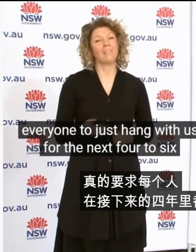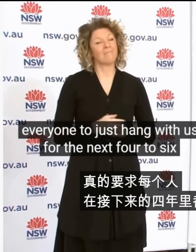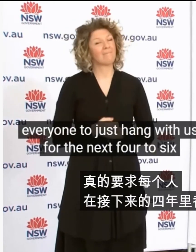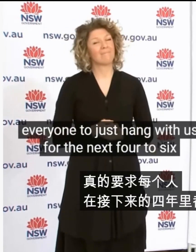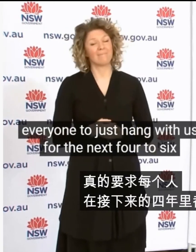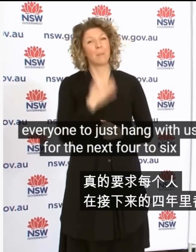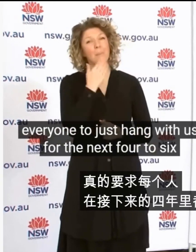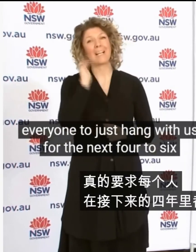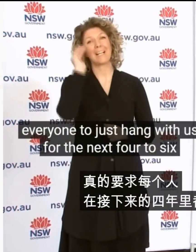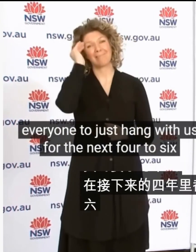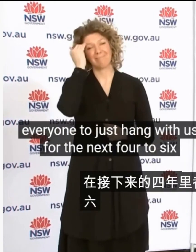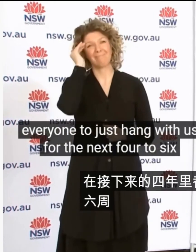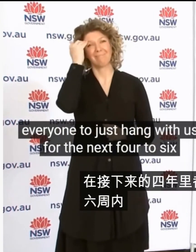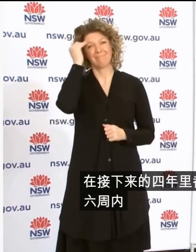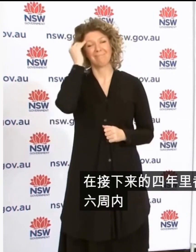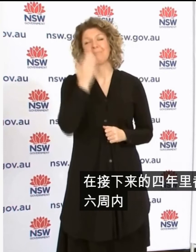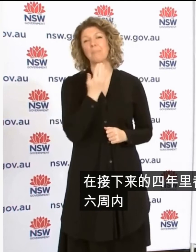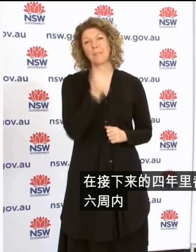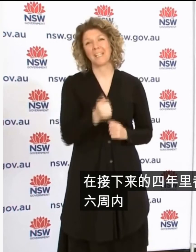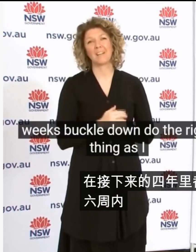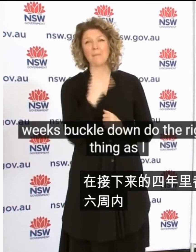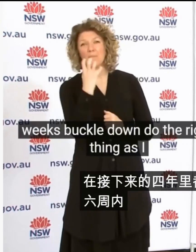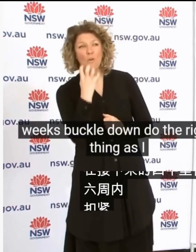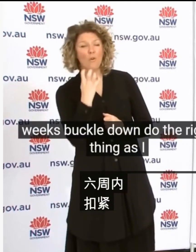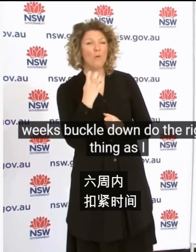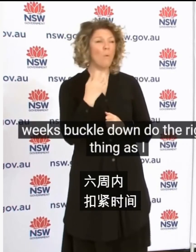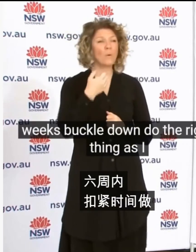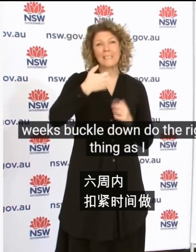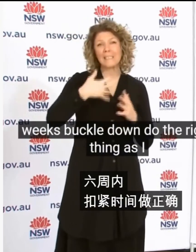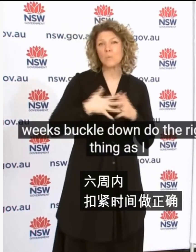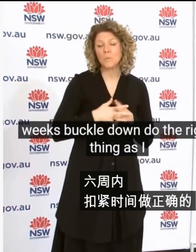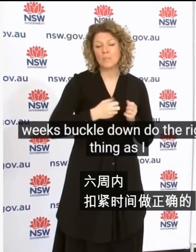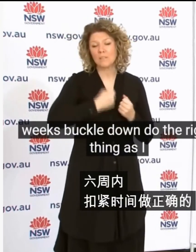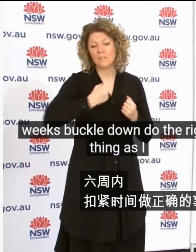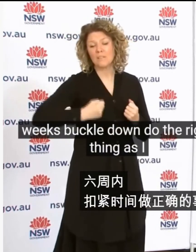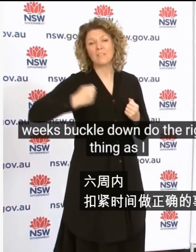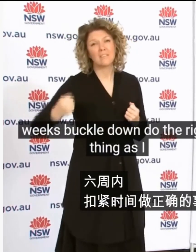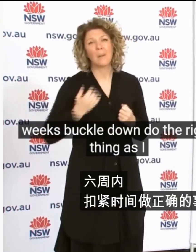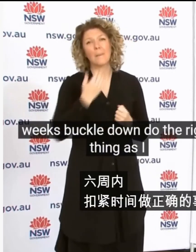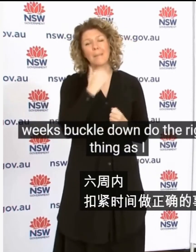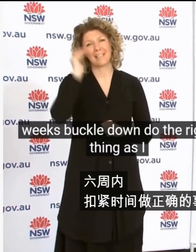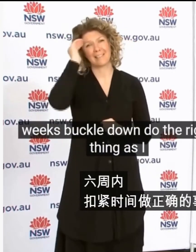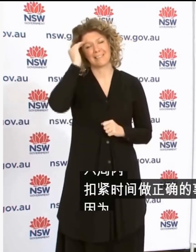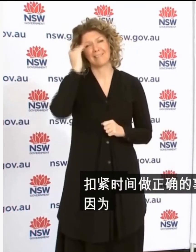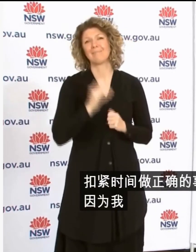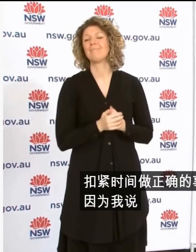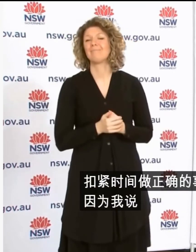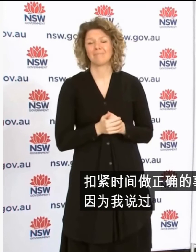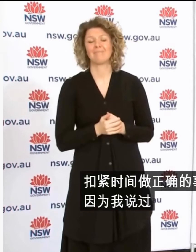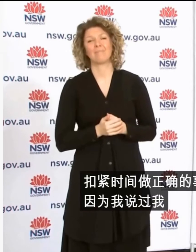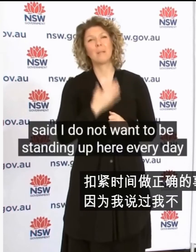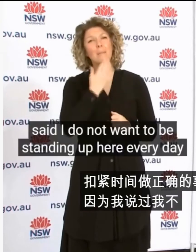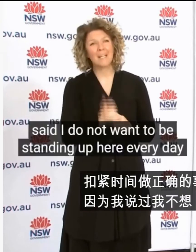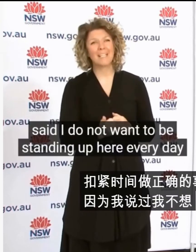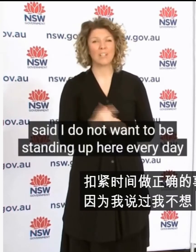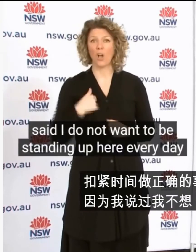us for the next 4 to 6 weeks. Buckle down, do the right thing. As I said, I